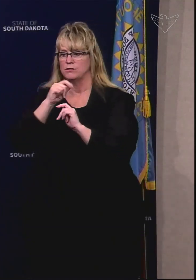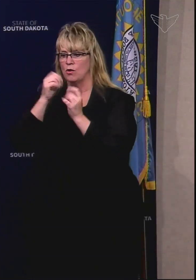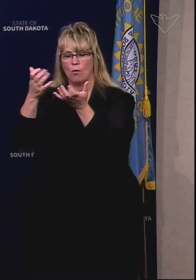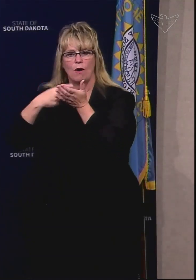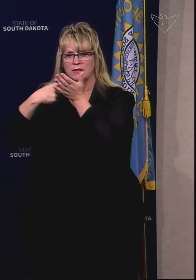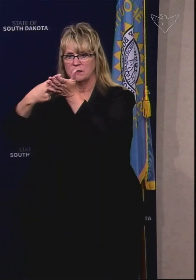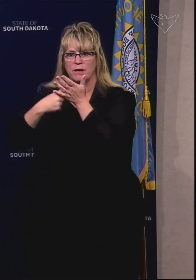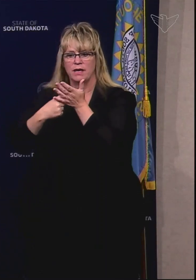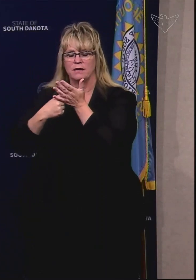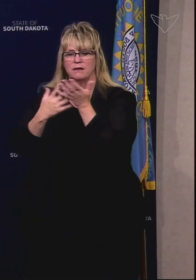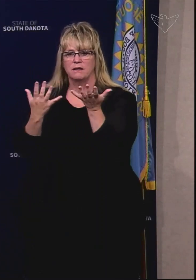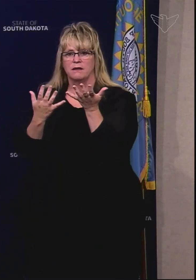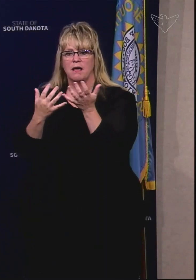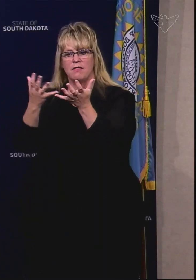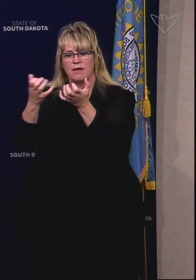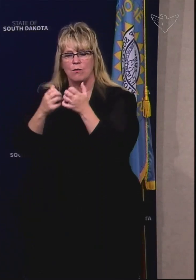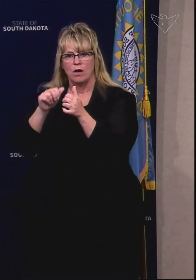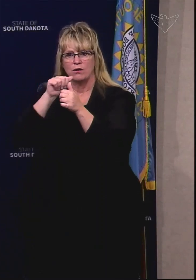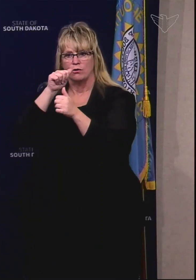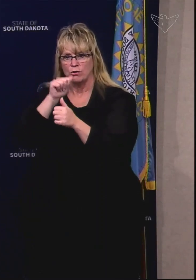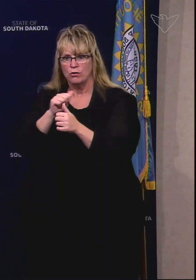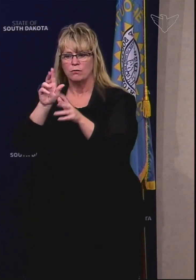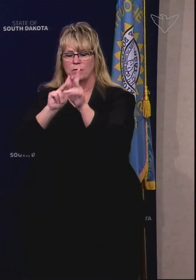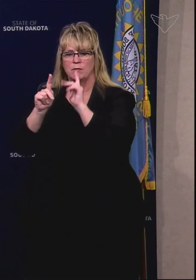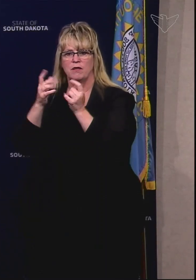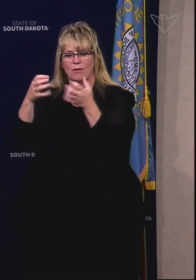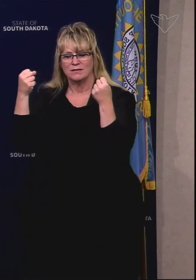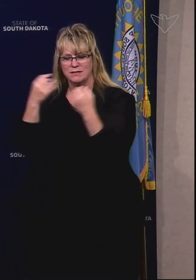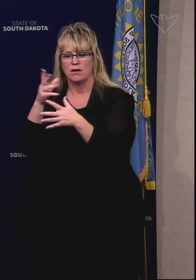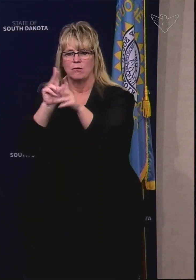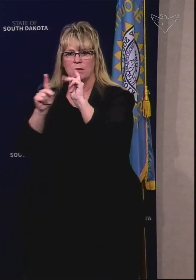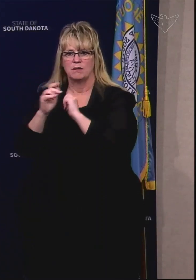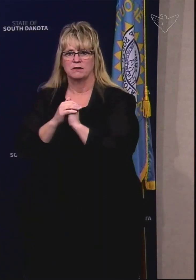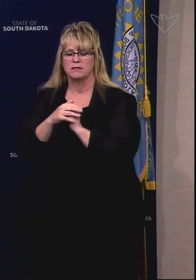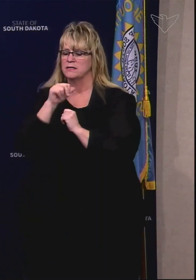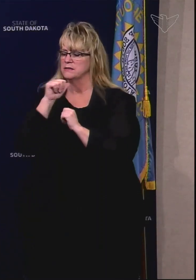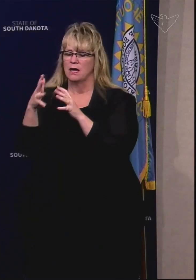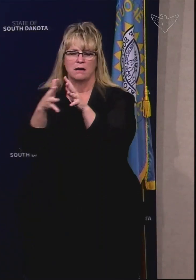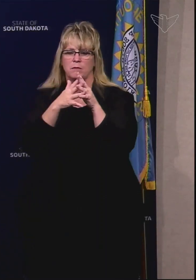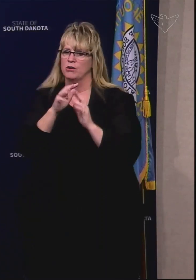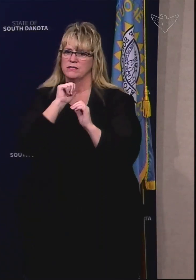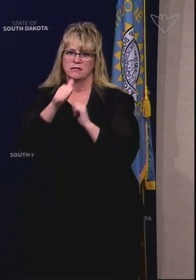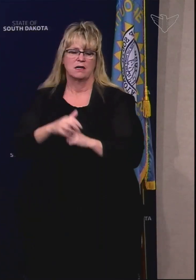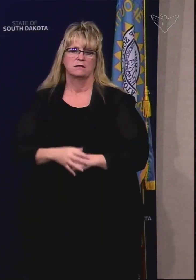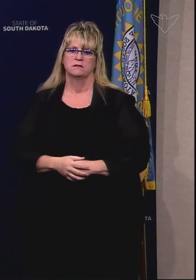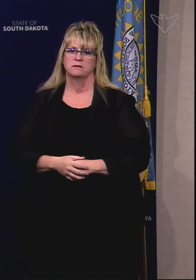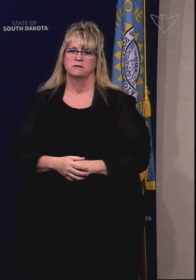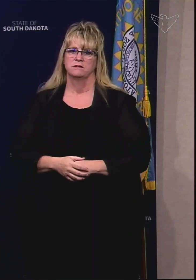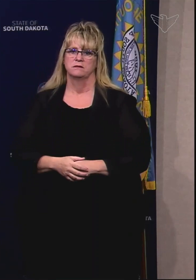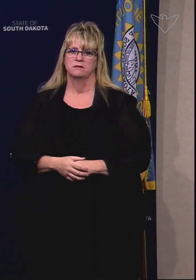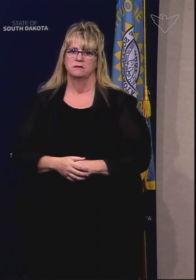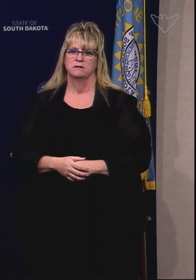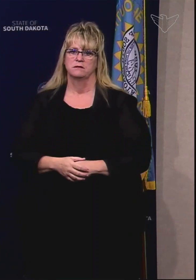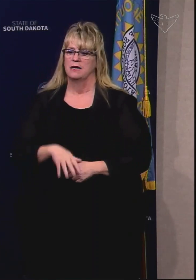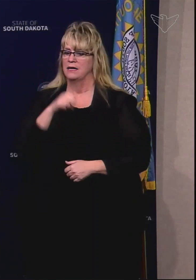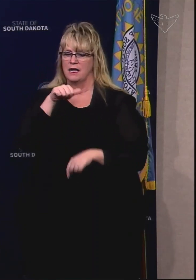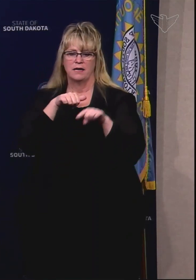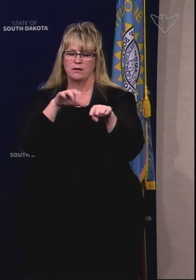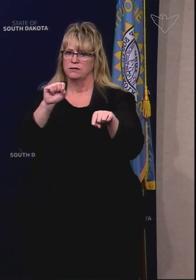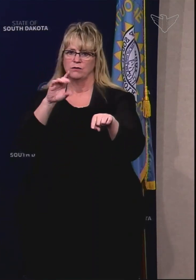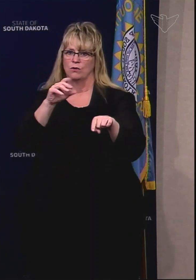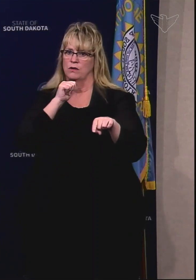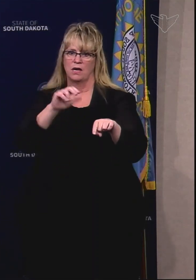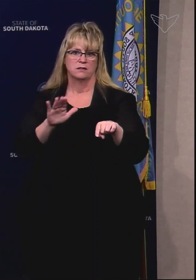debates through fear. They want to make people scared, and that is un-American. It has no place in the state of South